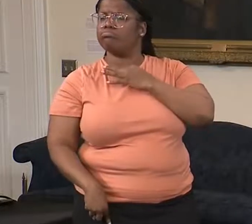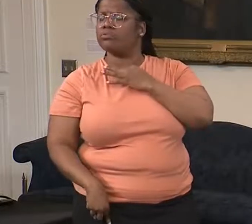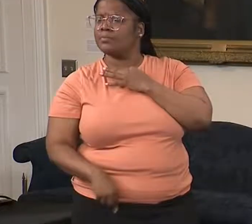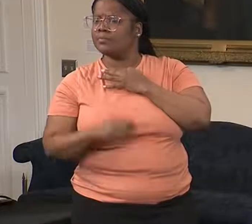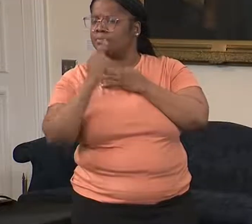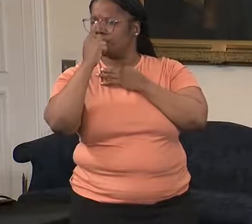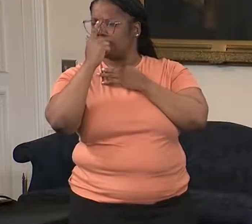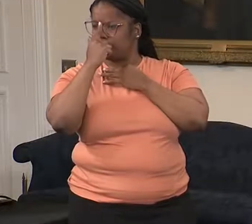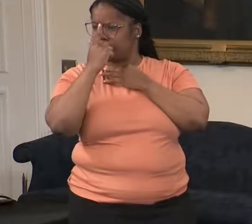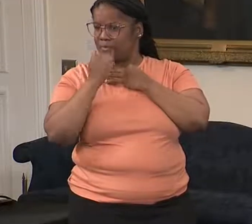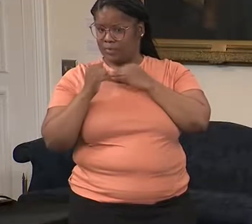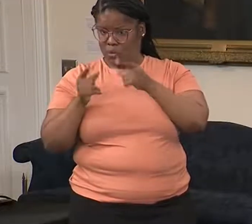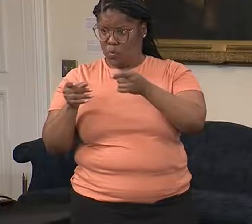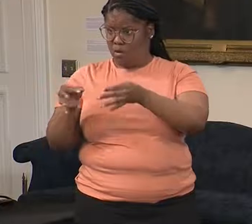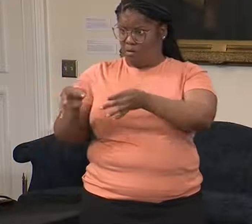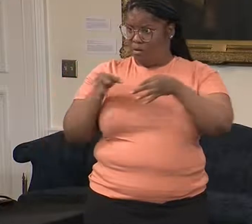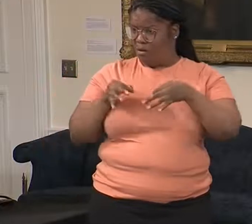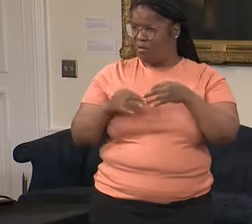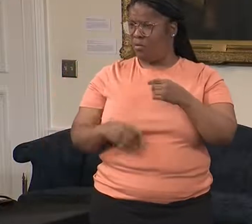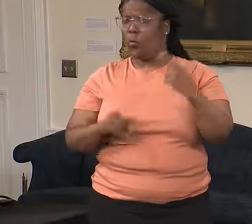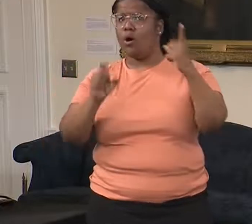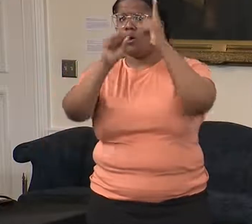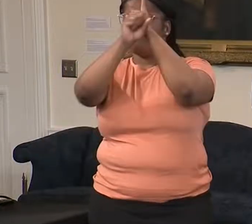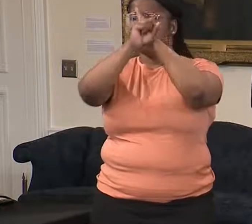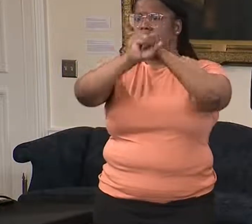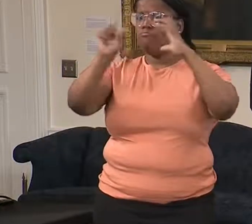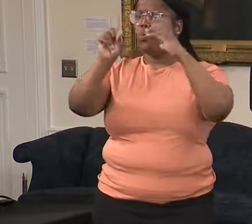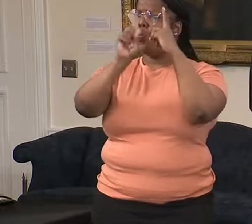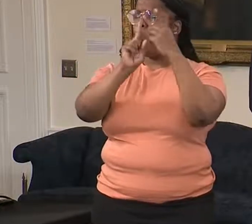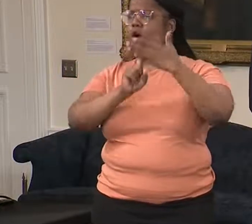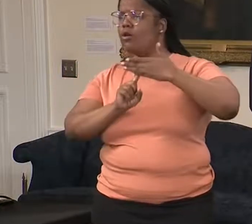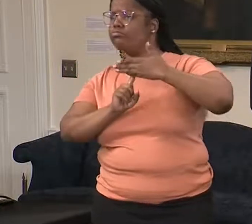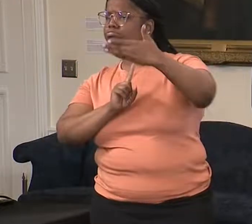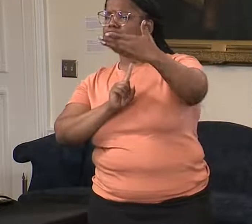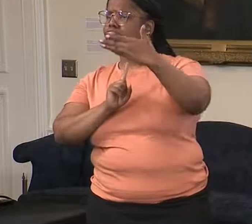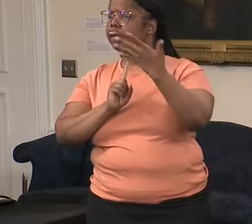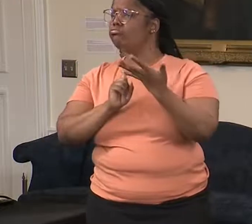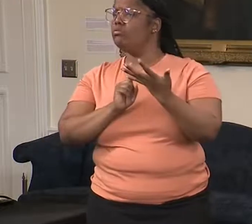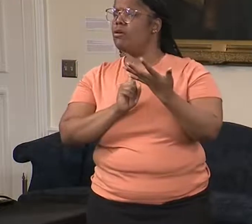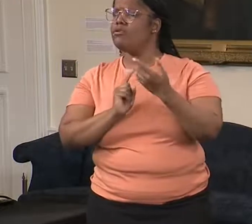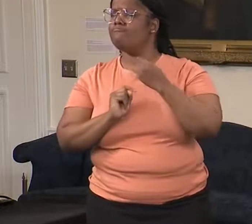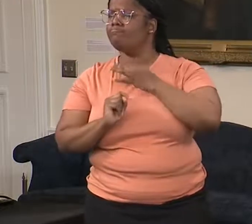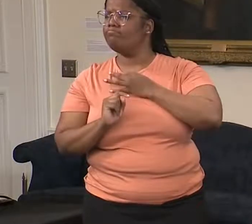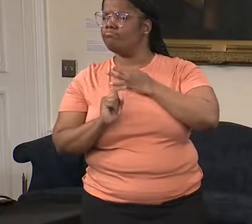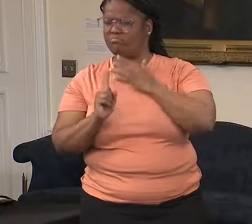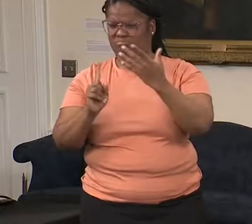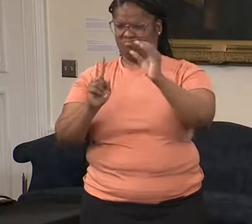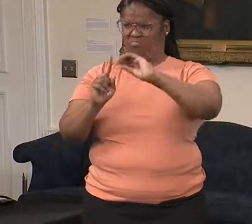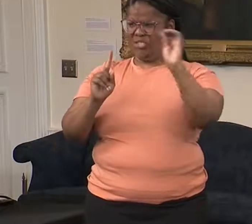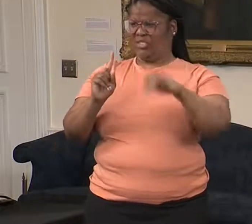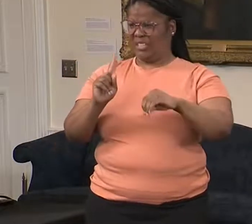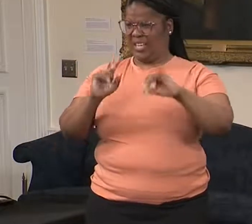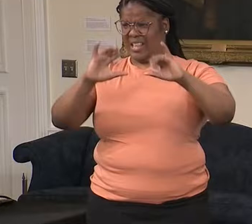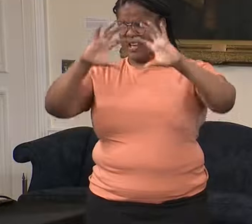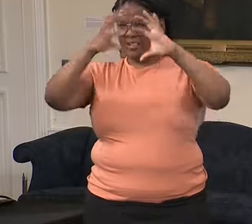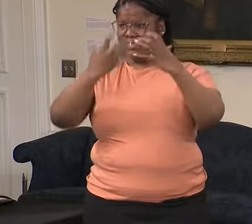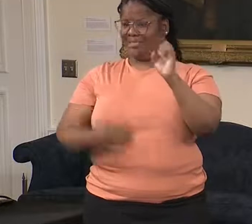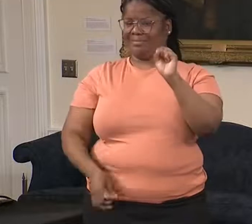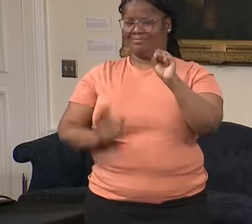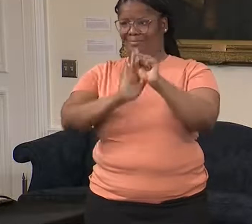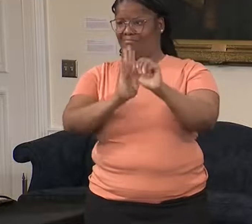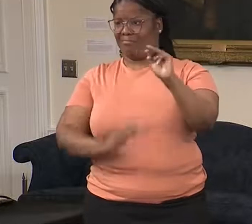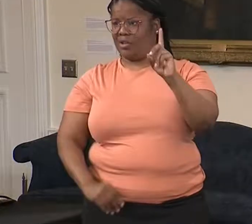Looking at that, do you have a goal in mind? I've asked you this before. Do you have a goal in mind for the number, the percentage, the raw number of Marylanders you'd like to